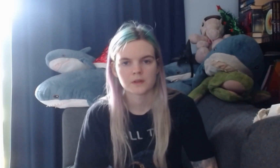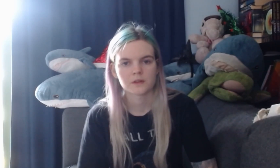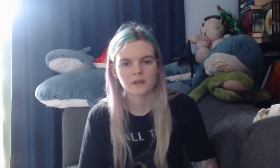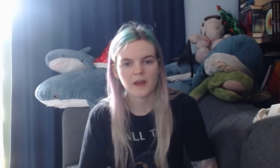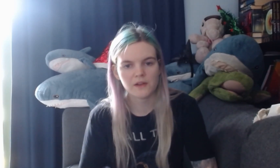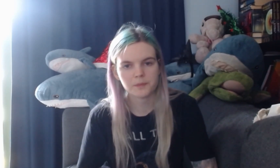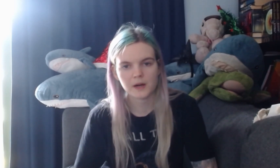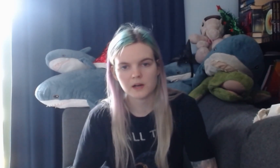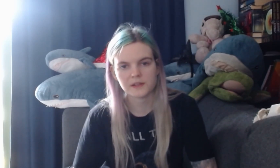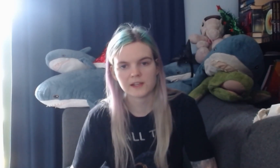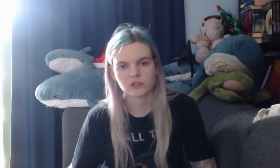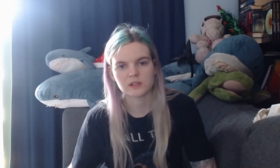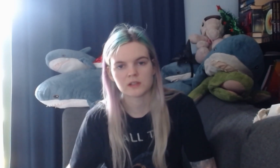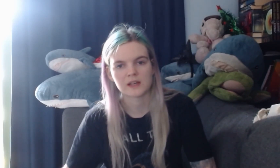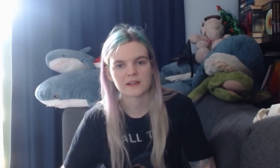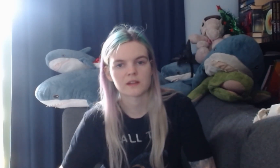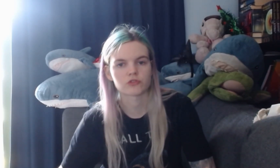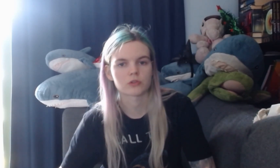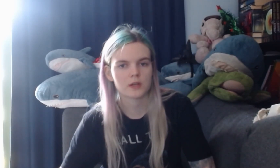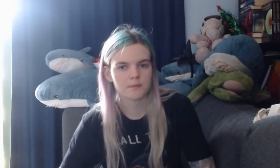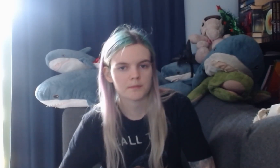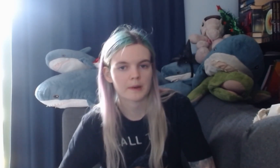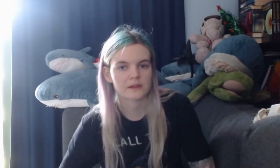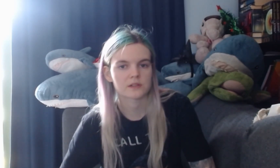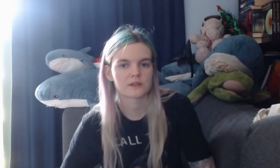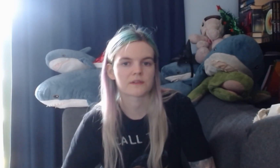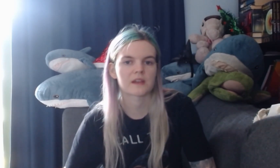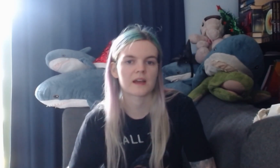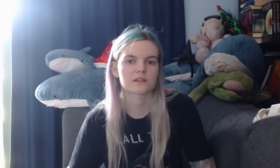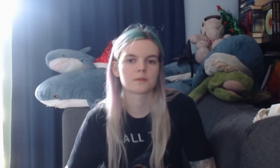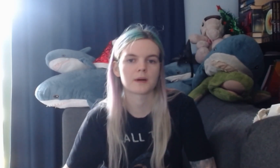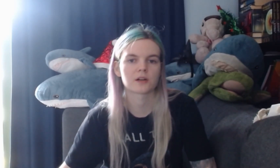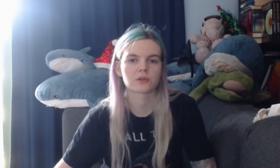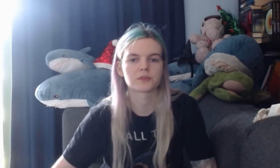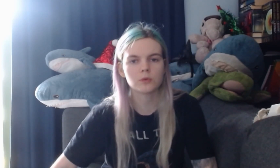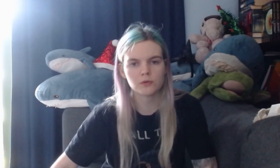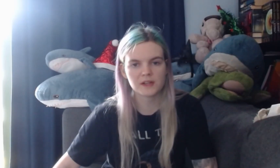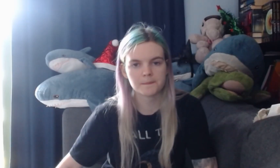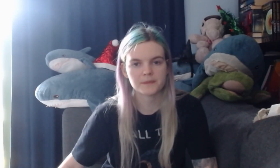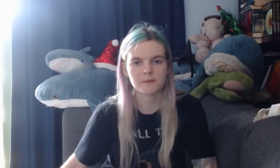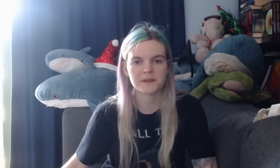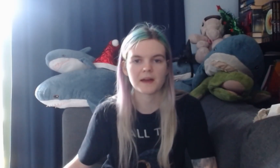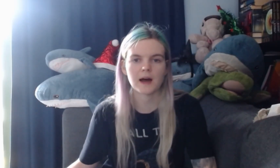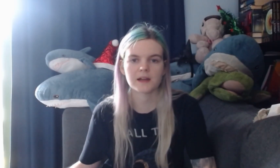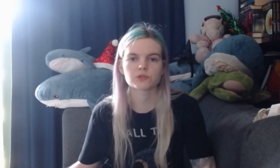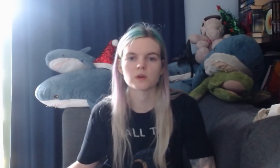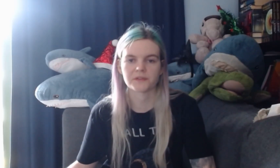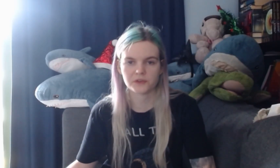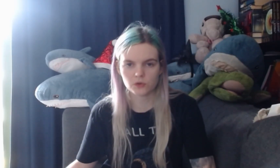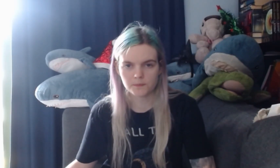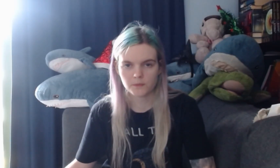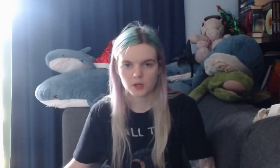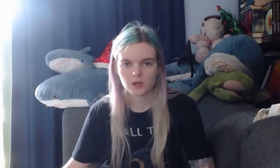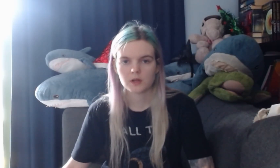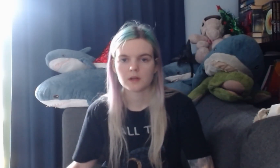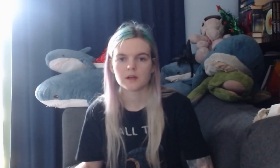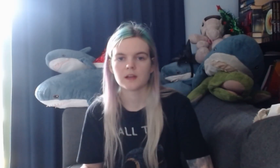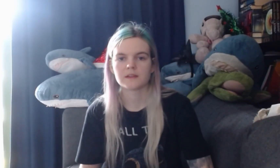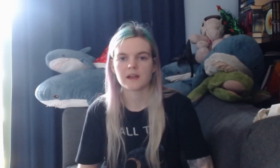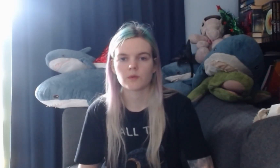The last part actually again doesn't show him, but instead a part of the movie, namely the I trust you. And there we